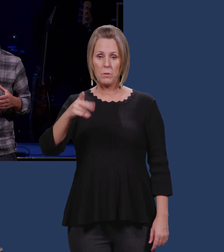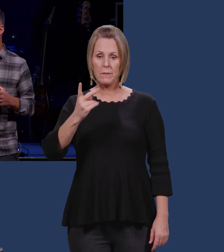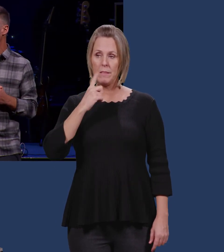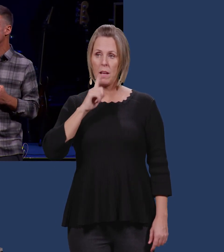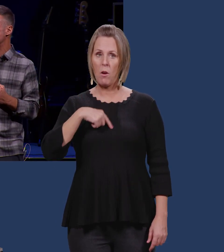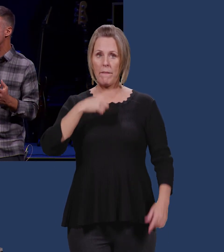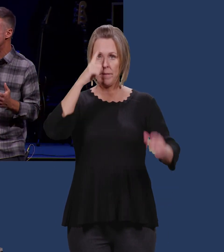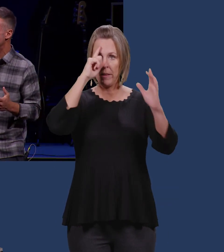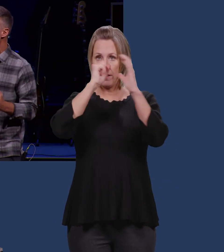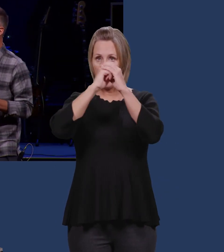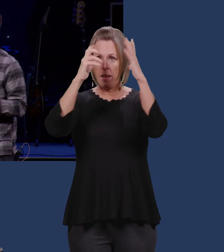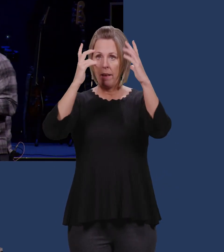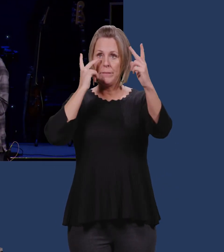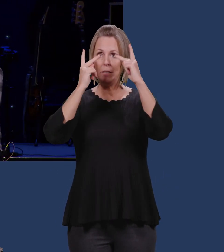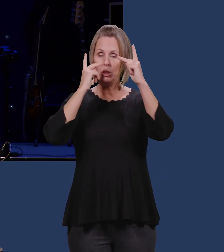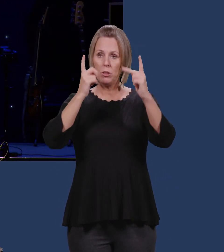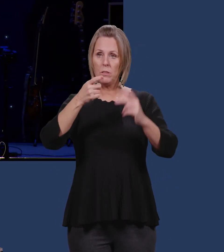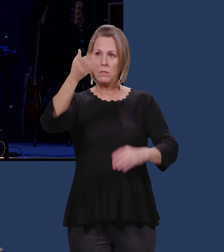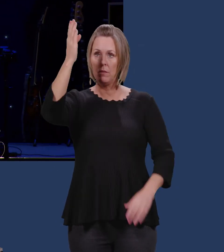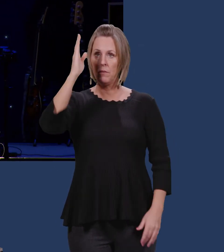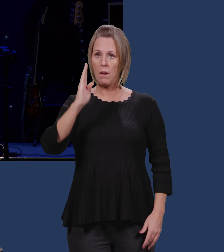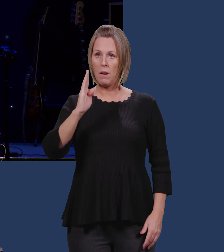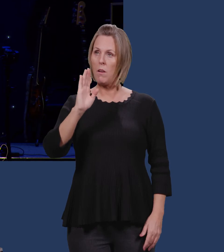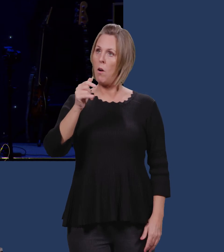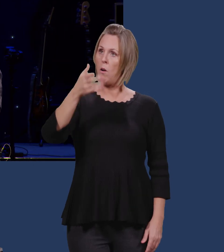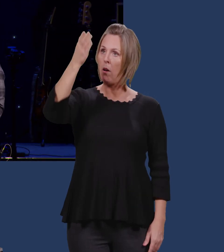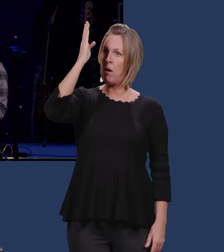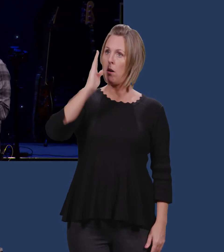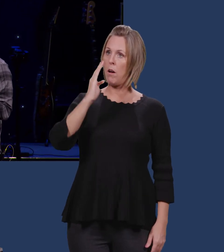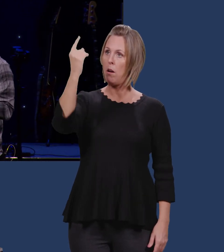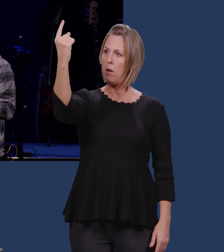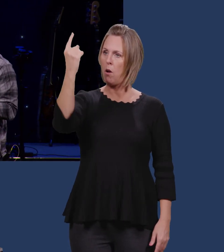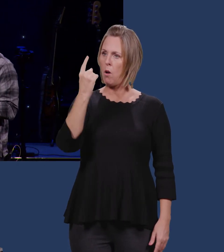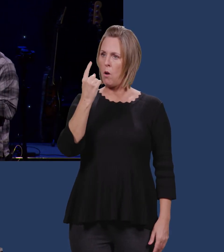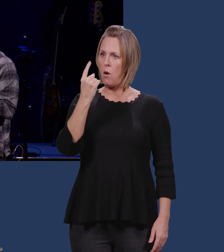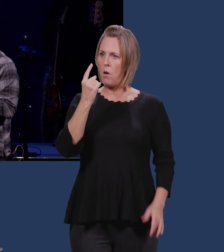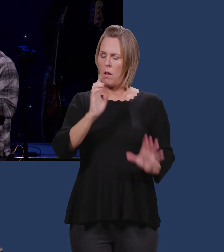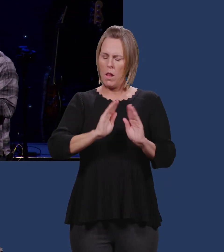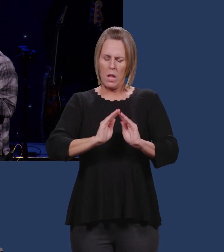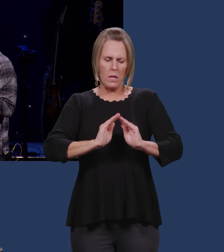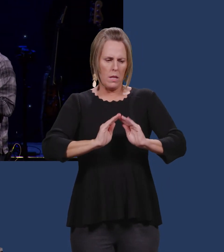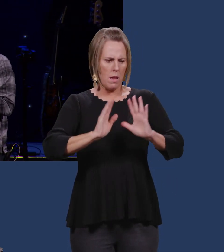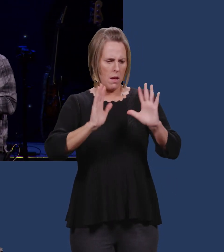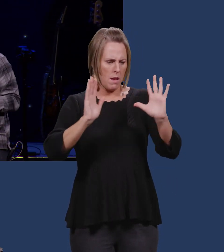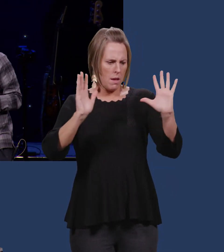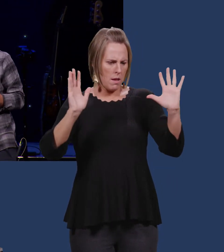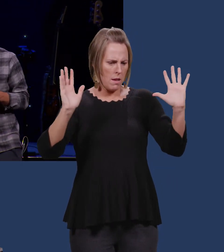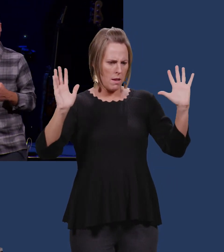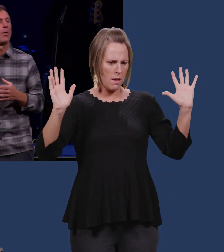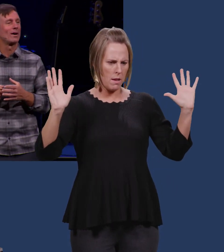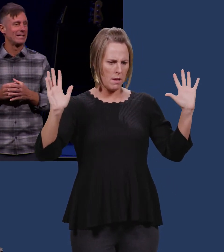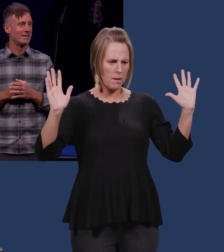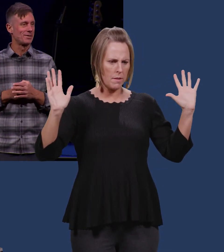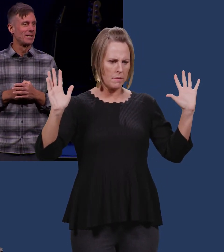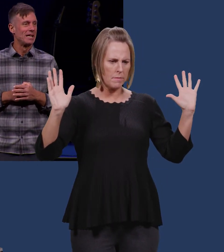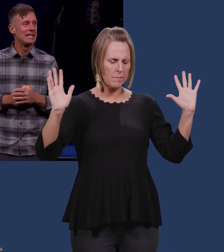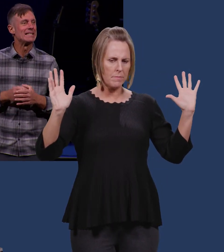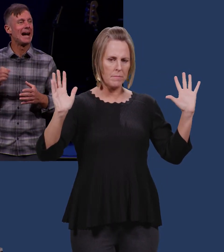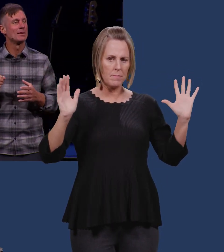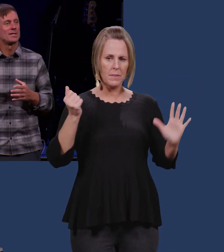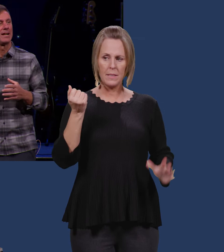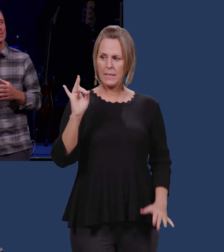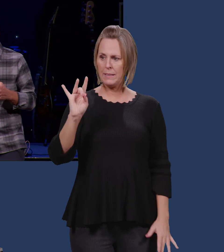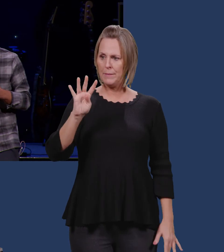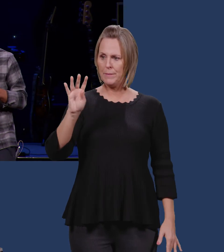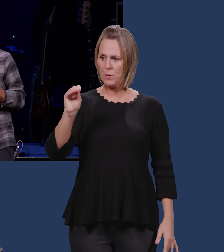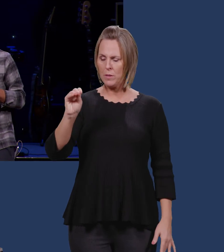early 1830s, he's written it down and said that God appeared to him as a bright light. By the early 1840s, he